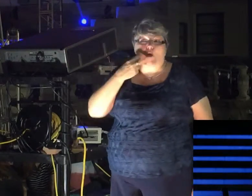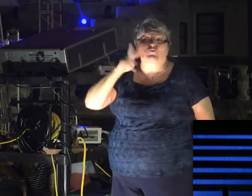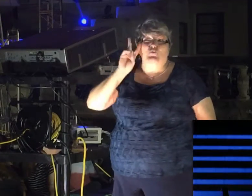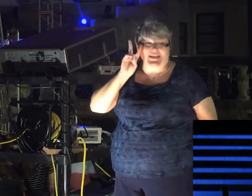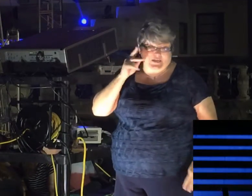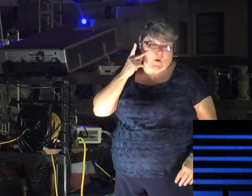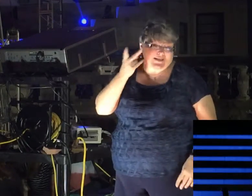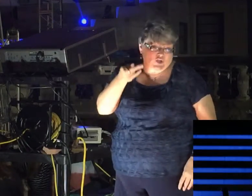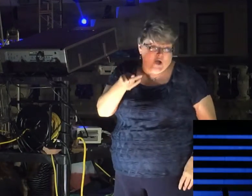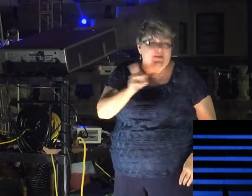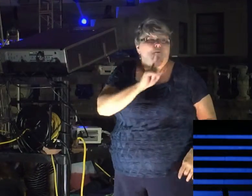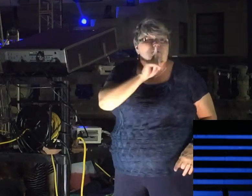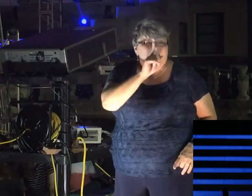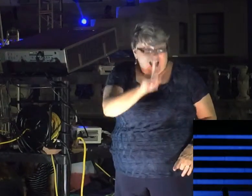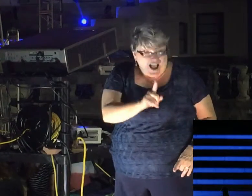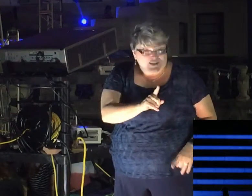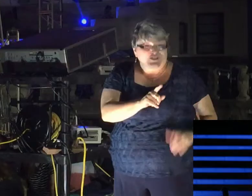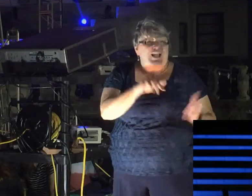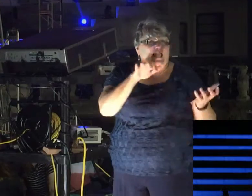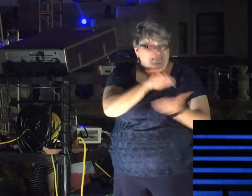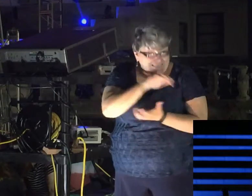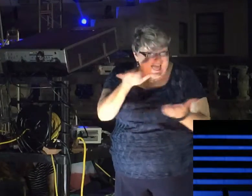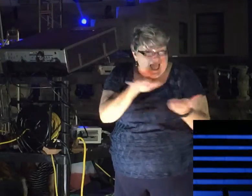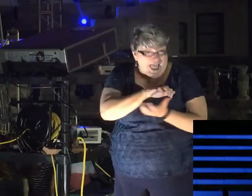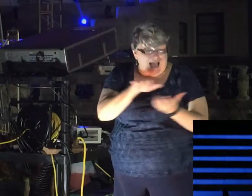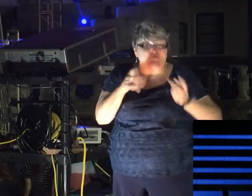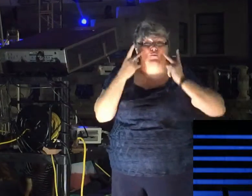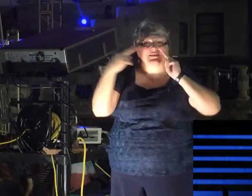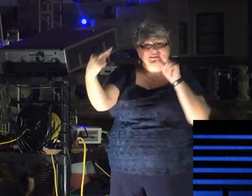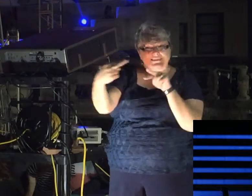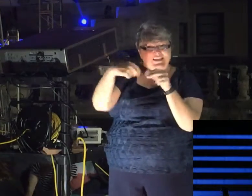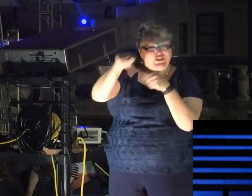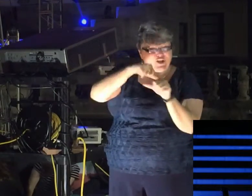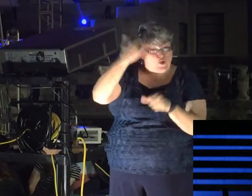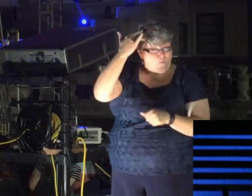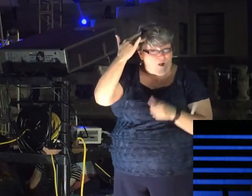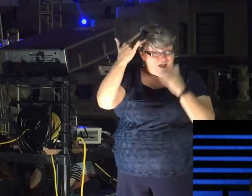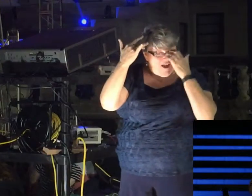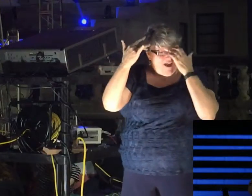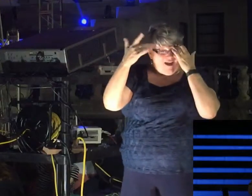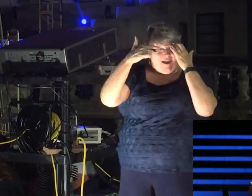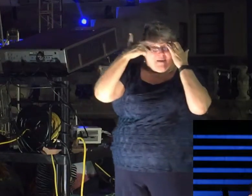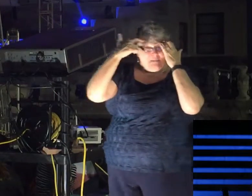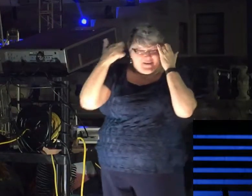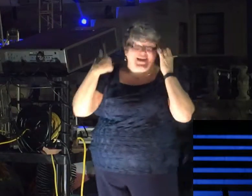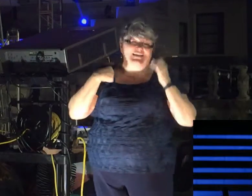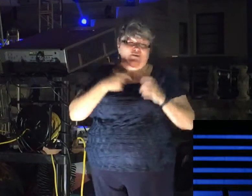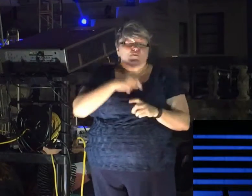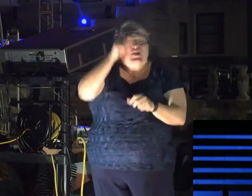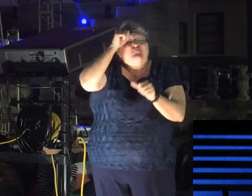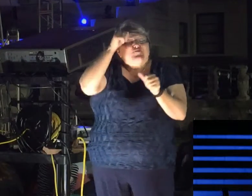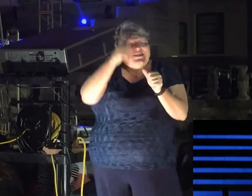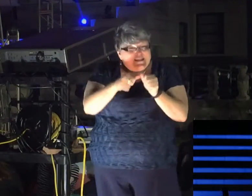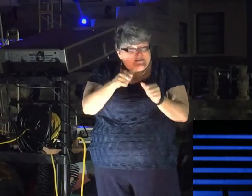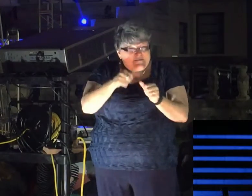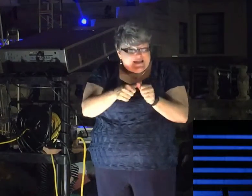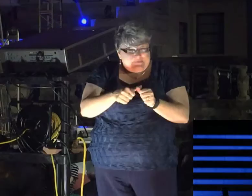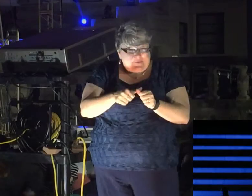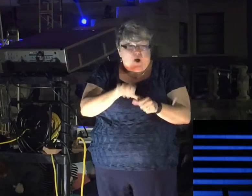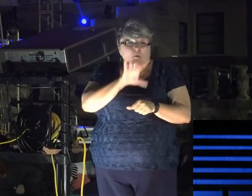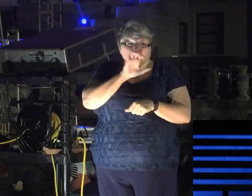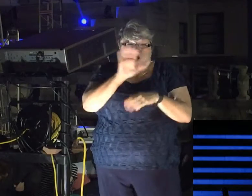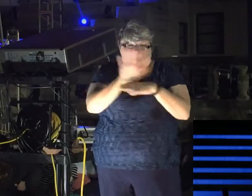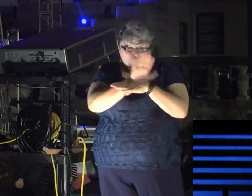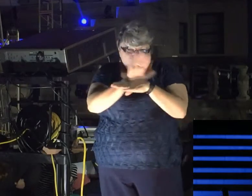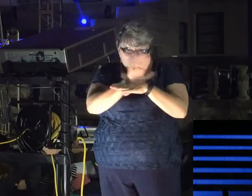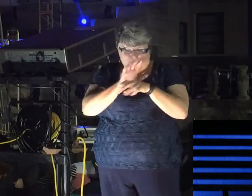saw him 2 days ago. And we actually laugh every time we see each other. And do you know why? Because we